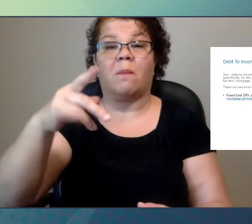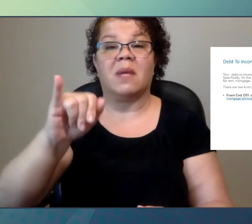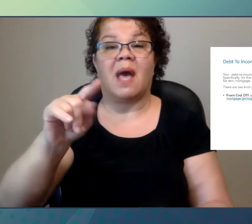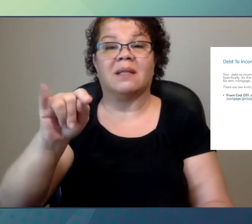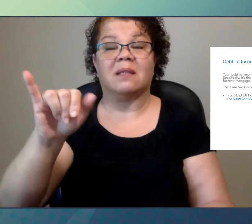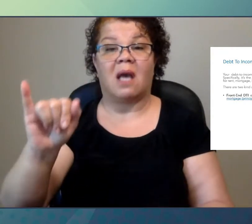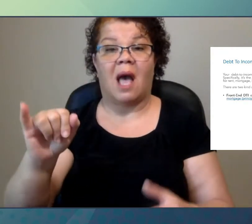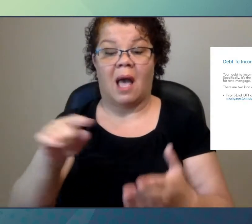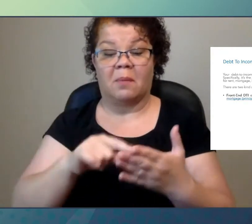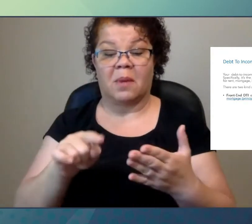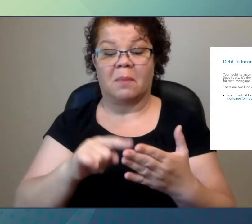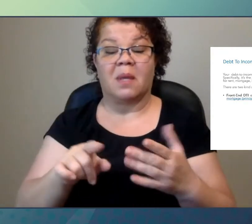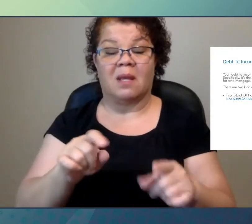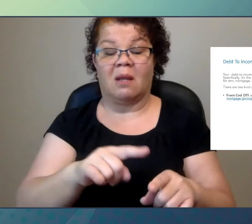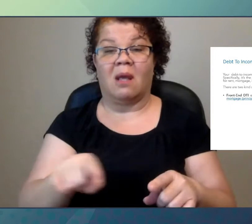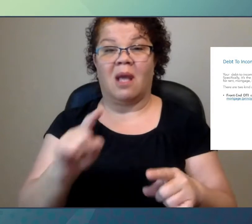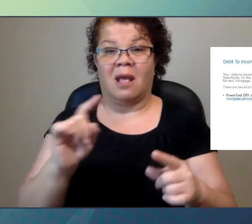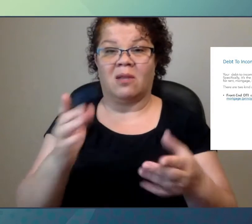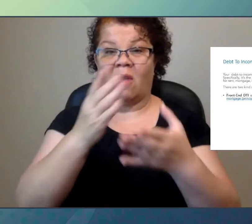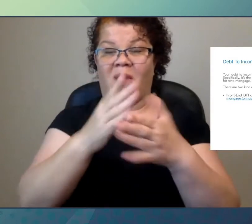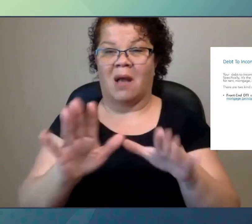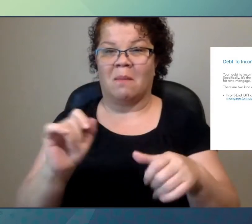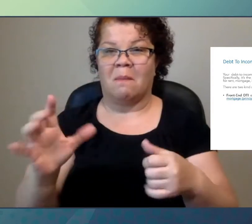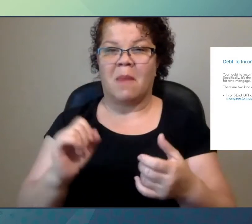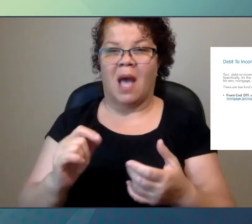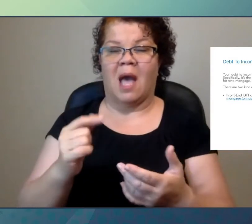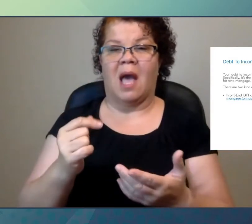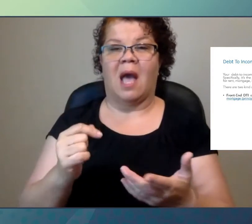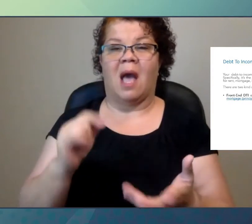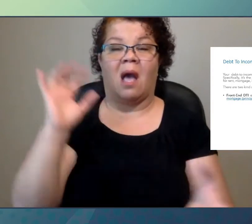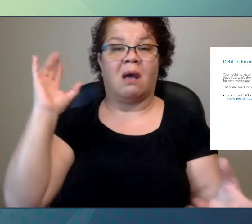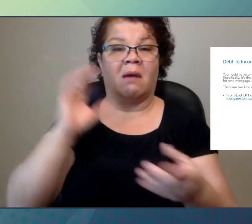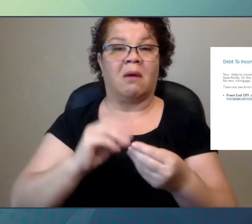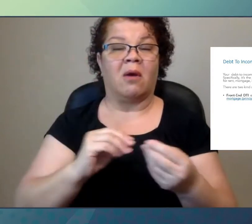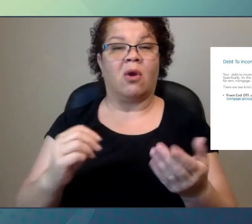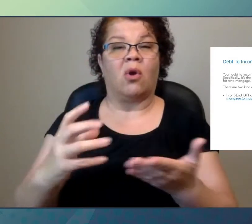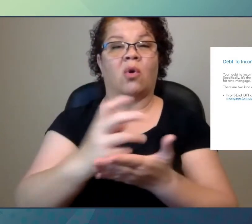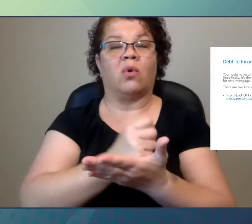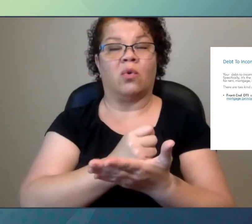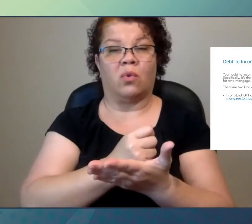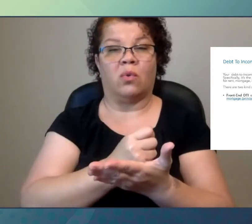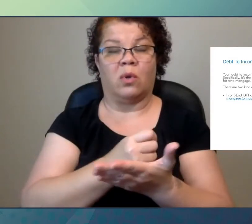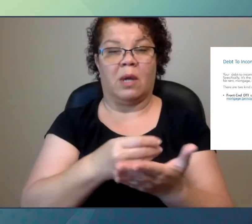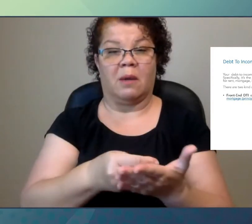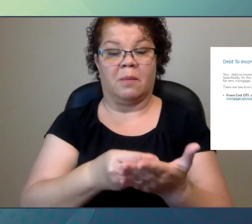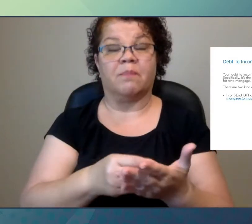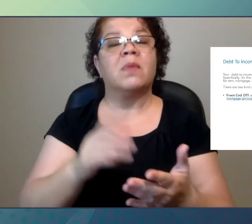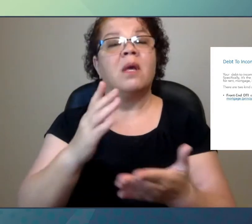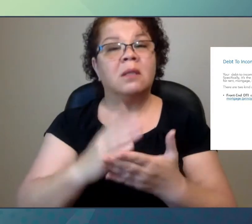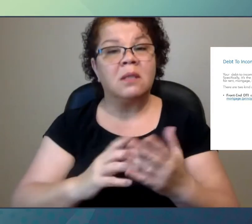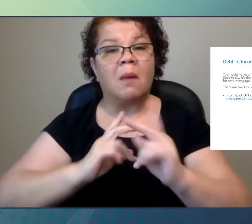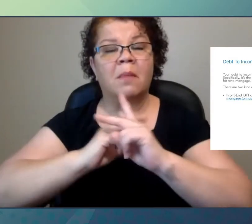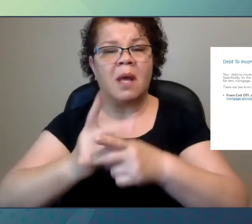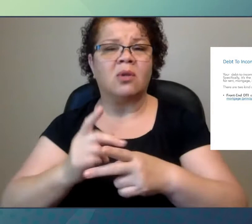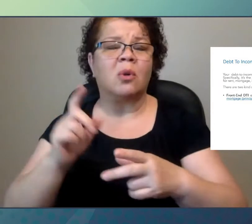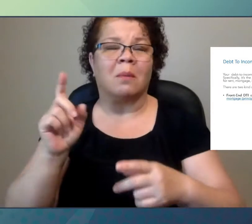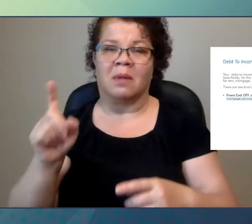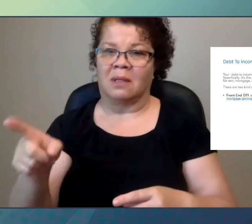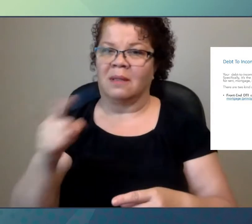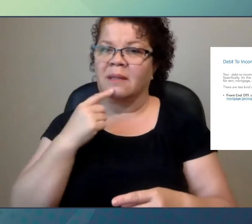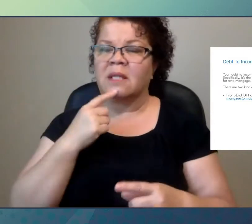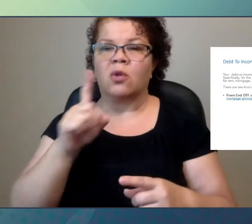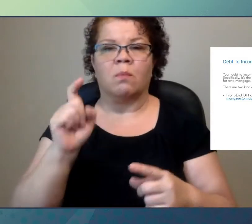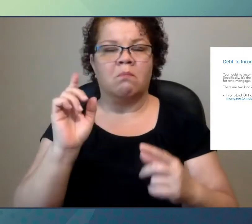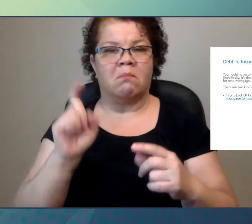the gross monthly income. Some lenders have a restriction on how high your front end ratio can